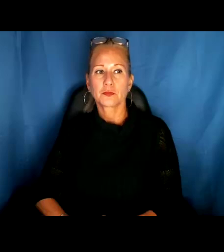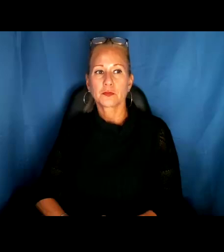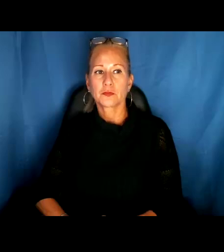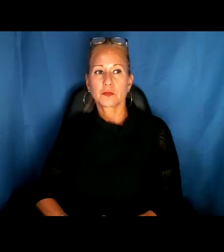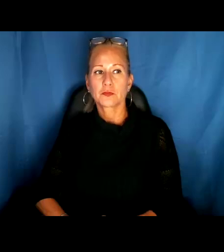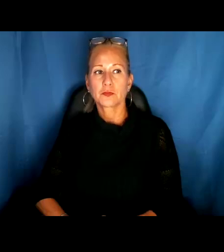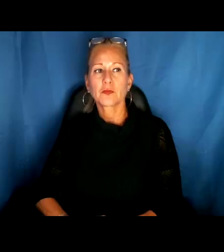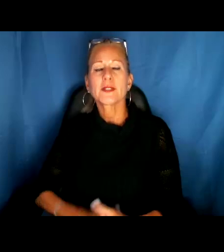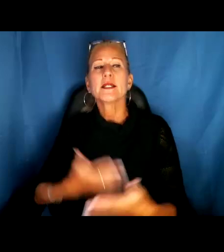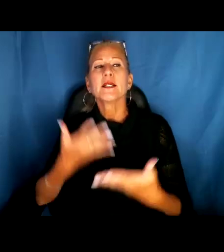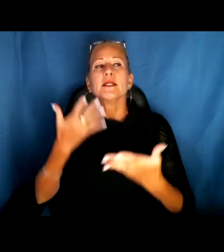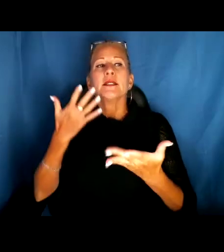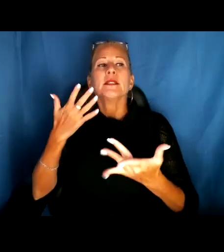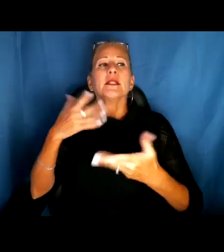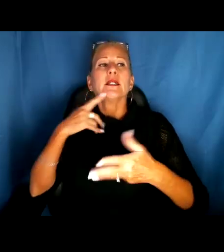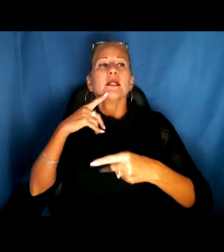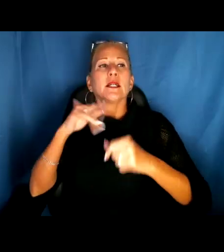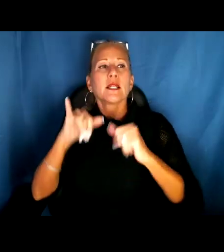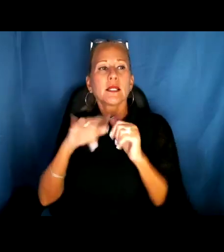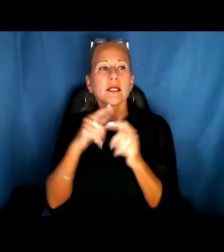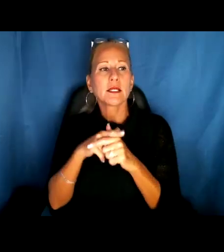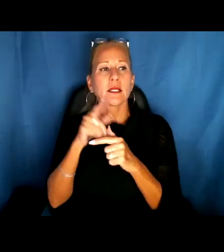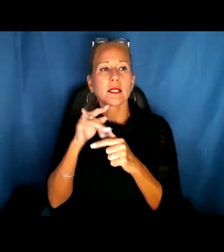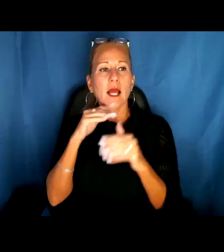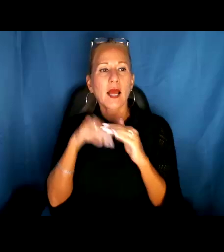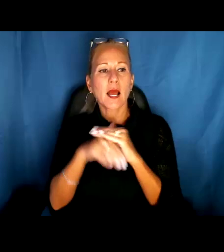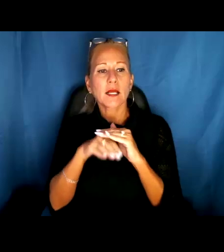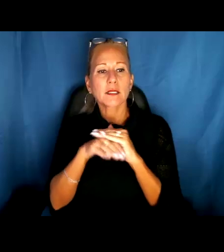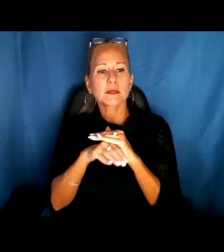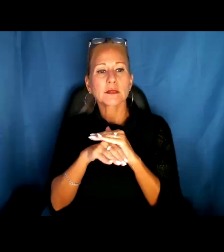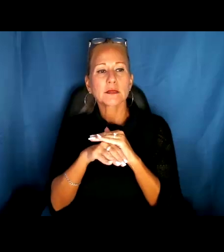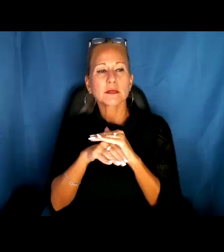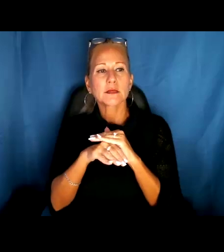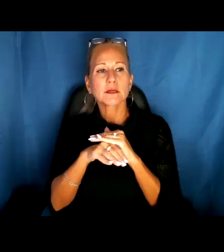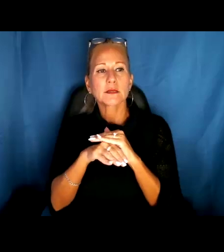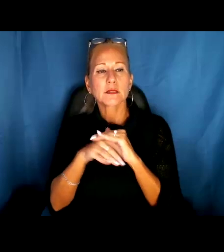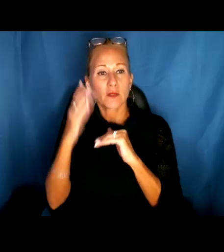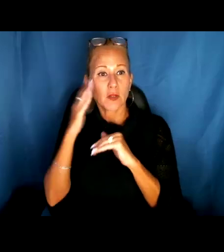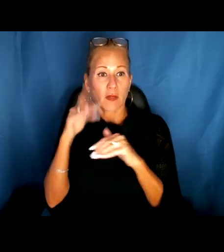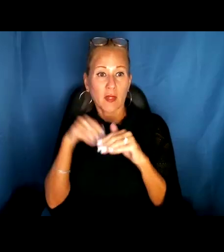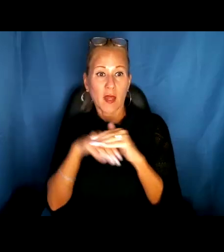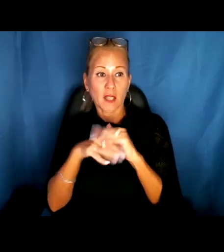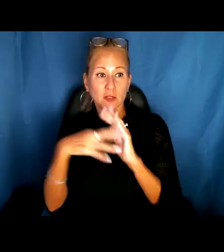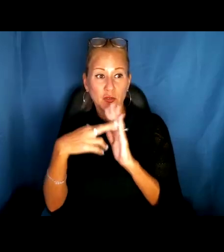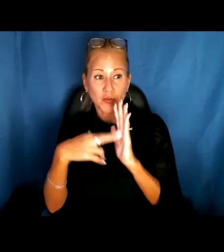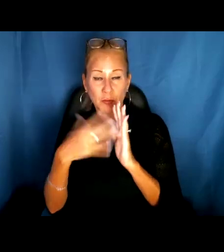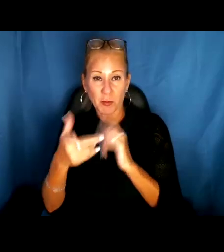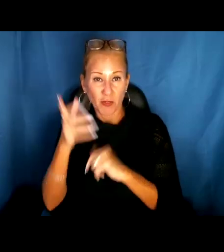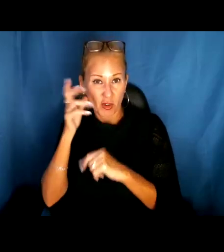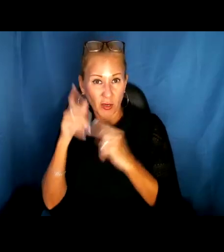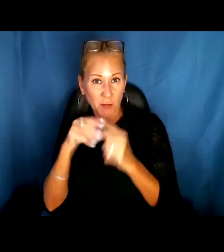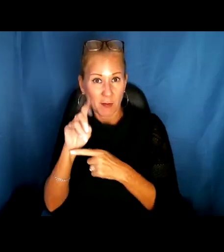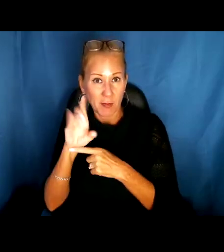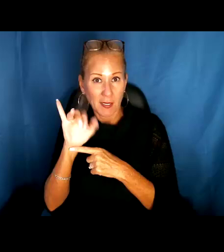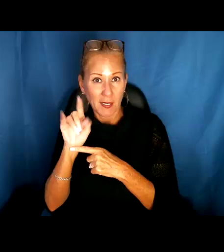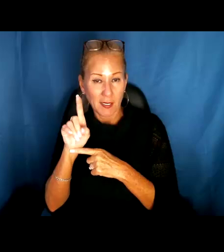So the access rule. I'm sure that some of you out here have heard about the Medicaid access rule, but it is